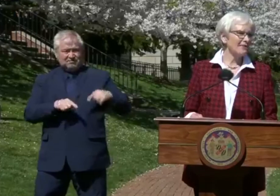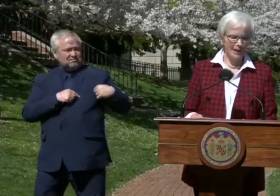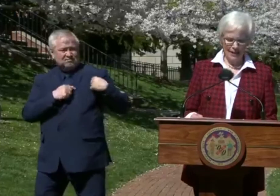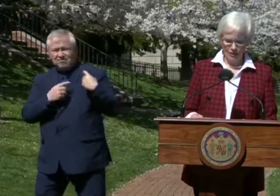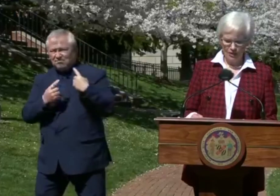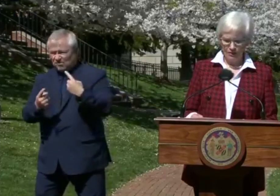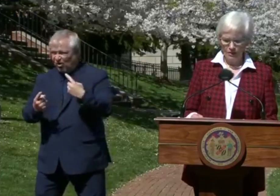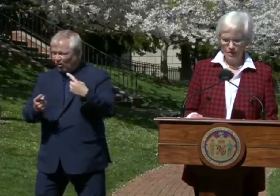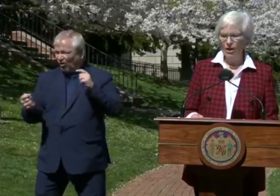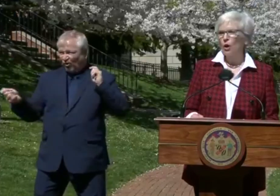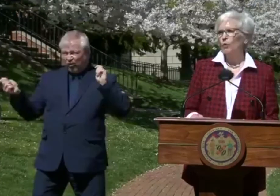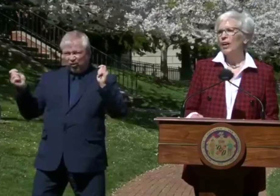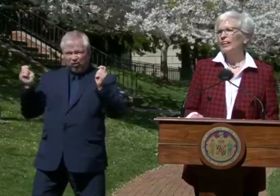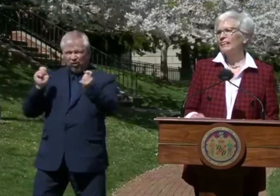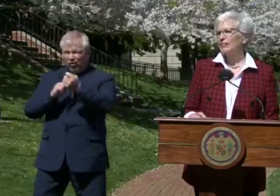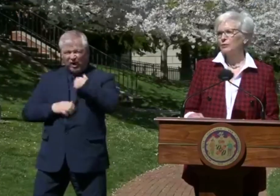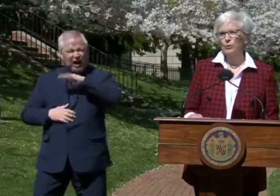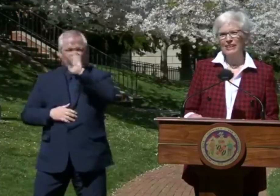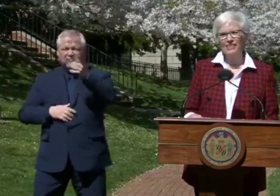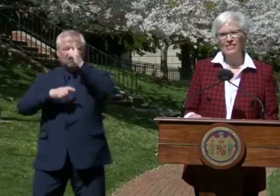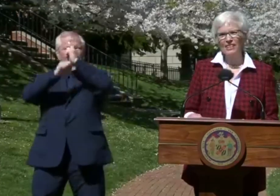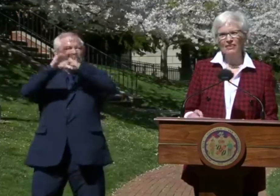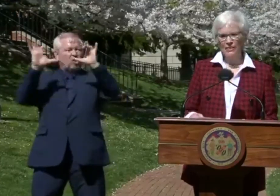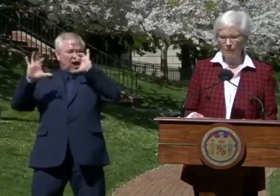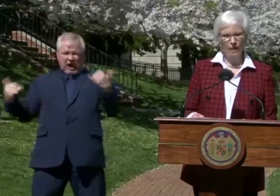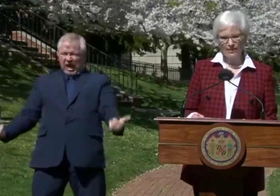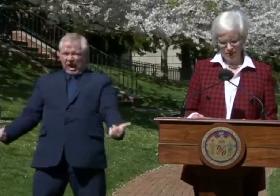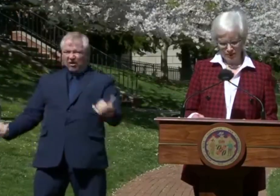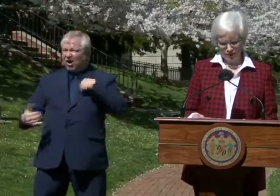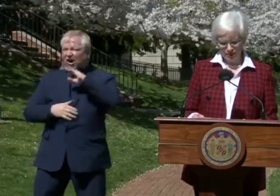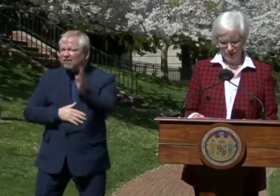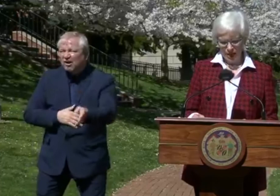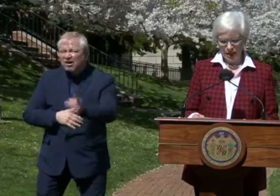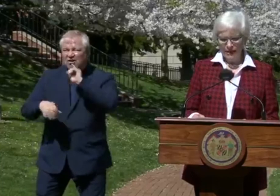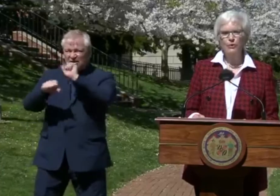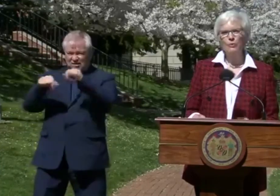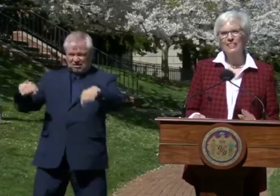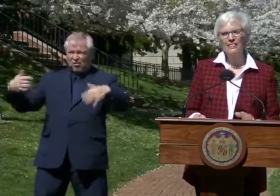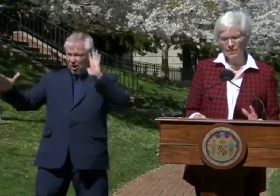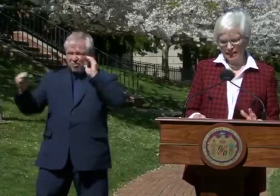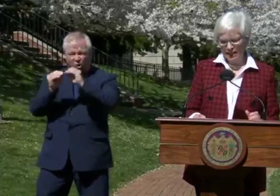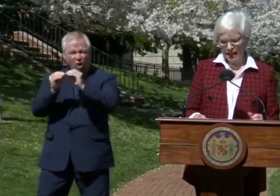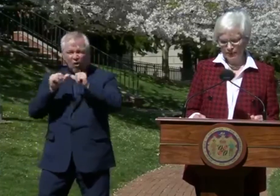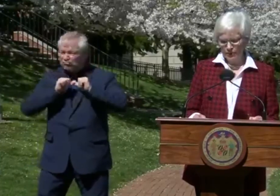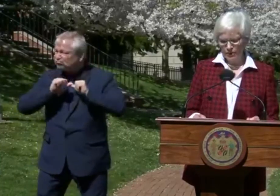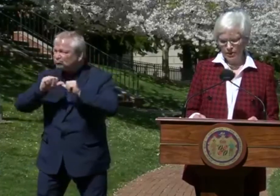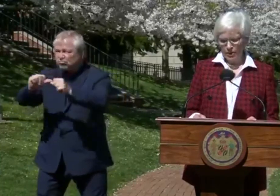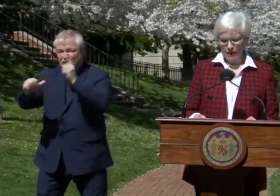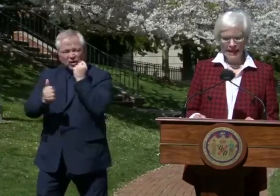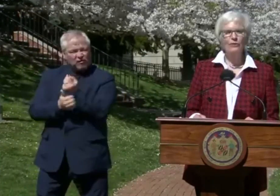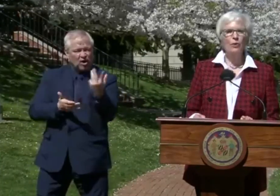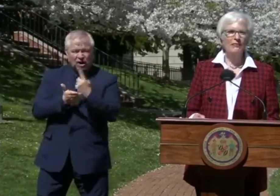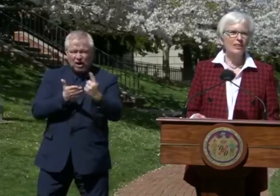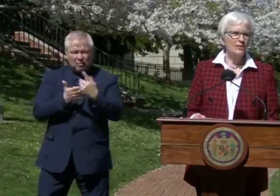not have imagined. We are in this for weeks, if not months. This will be a sustained effort